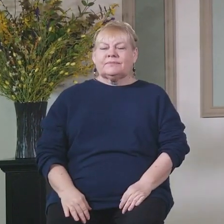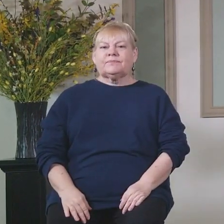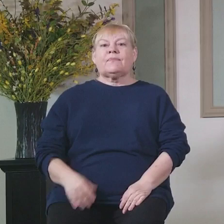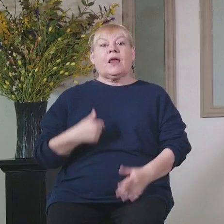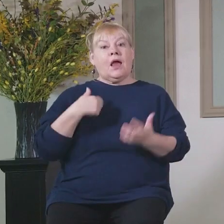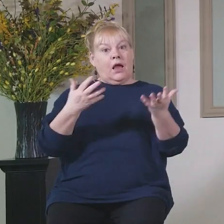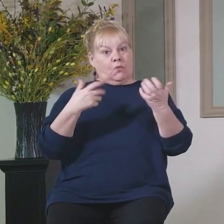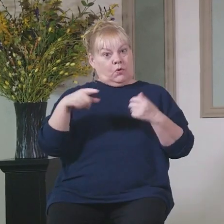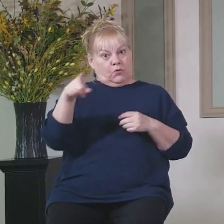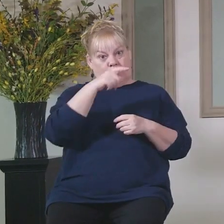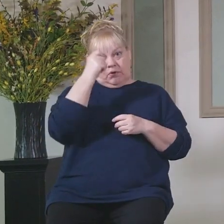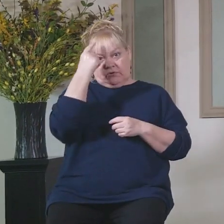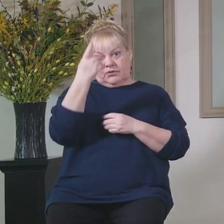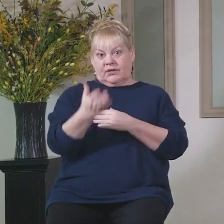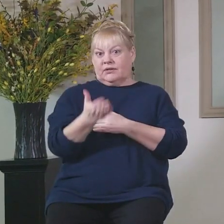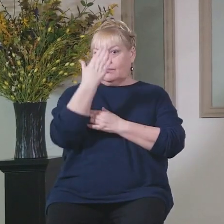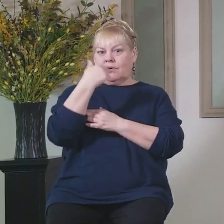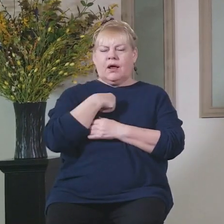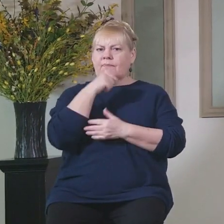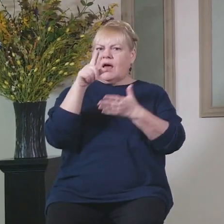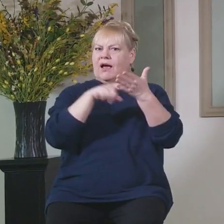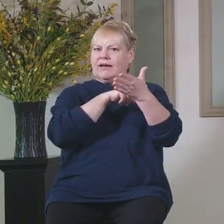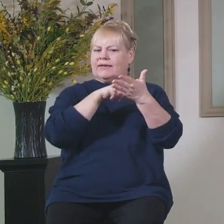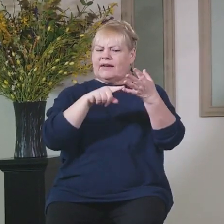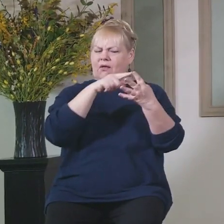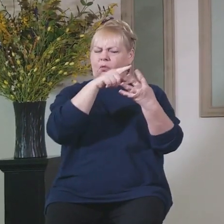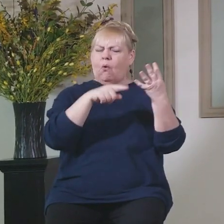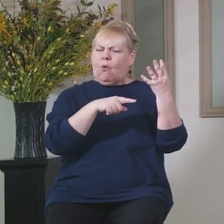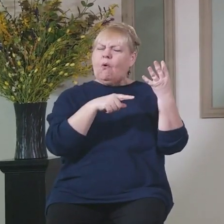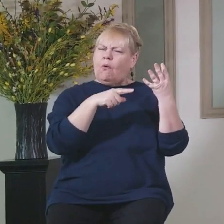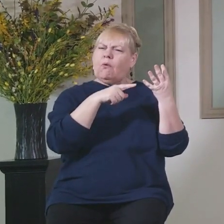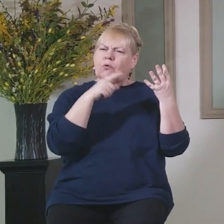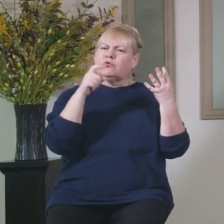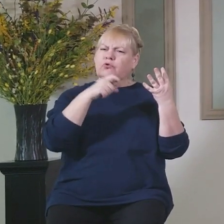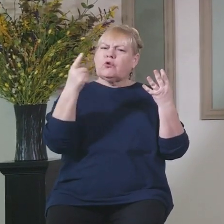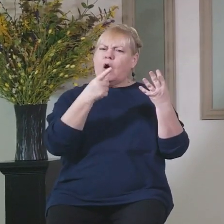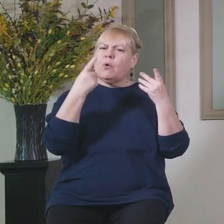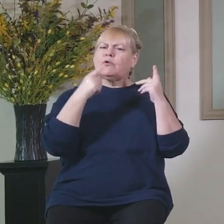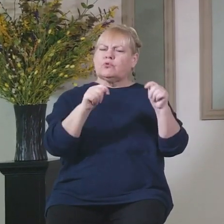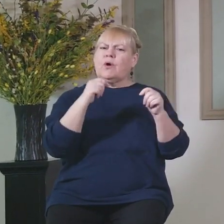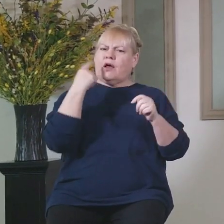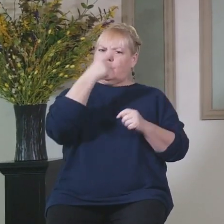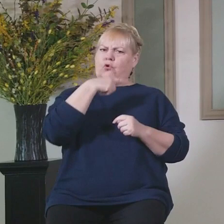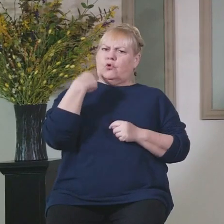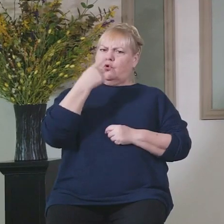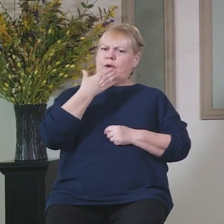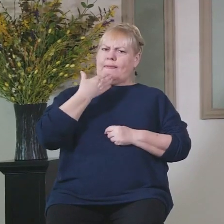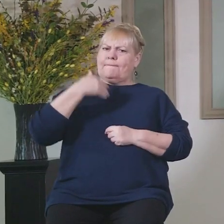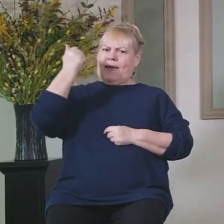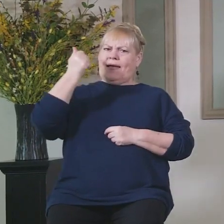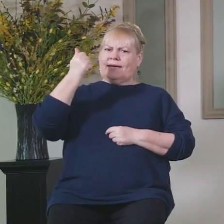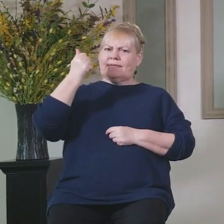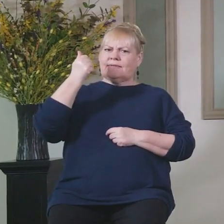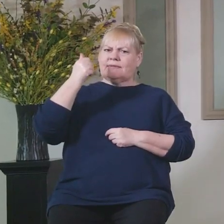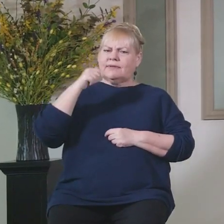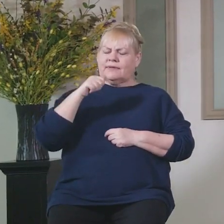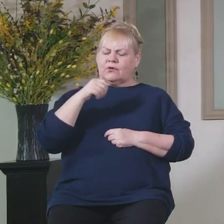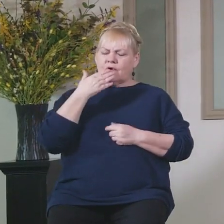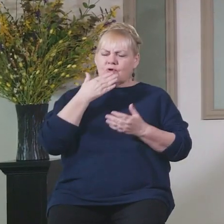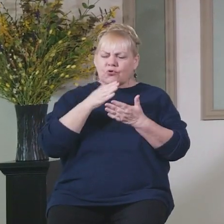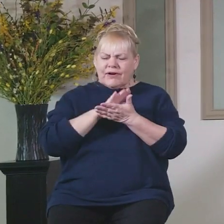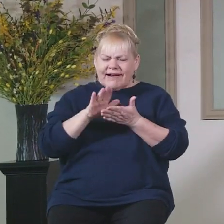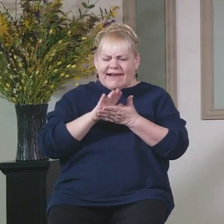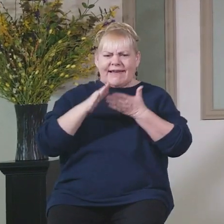Now, I want you to understand this morning, I'm not condemning those four things at all. We should always try to look our best. Practice good